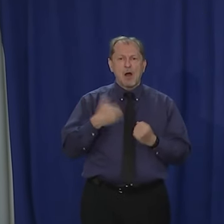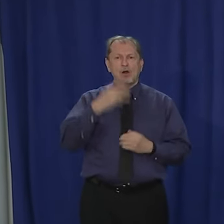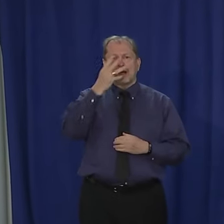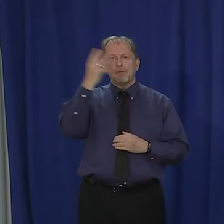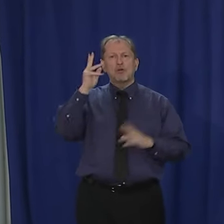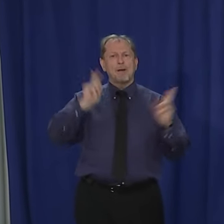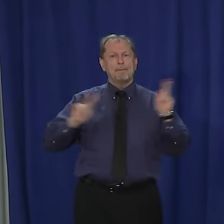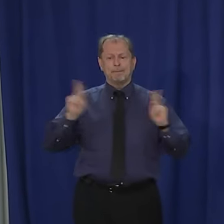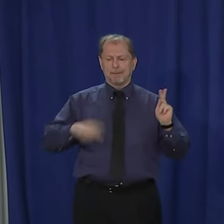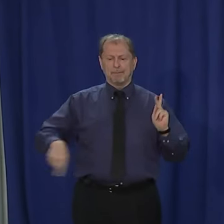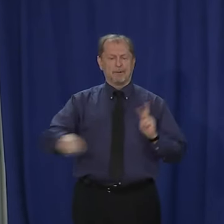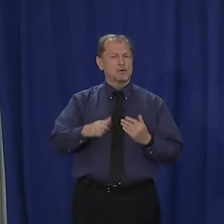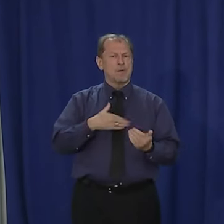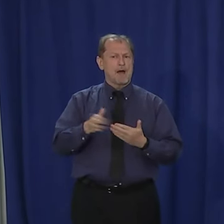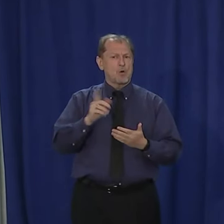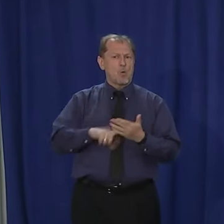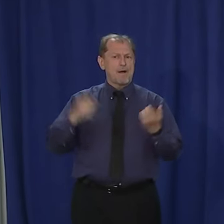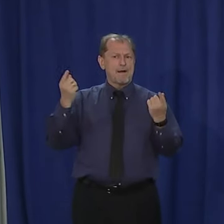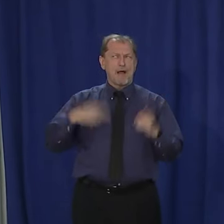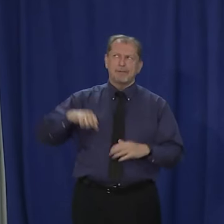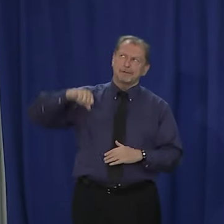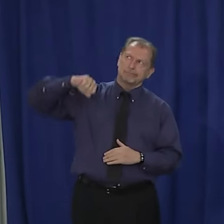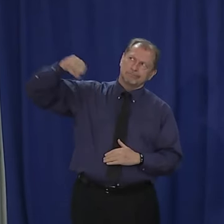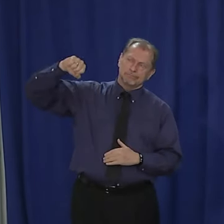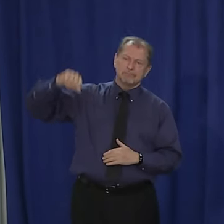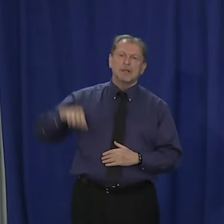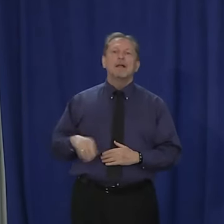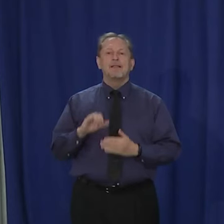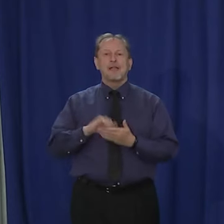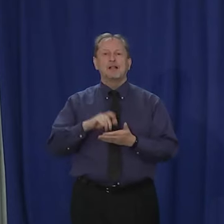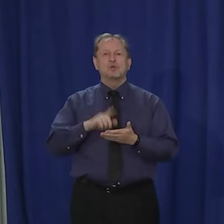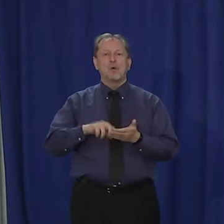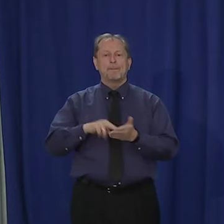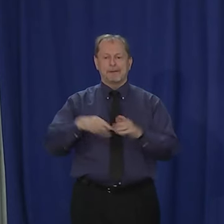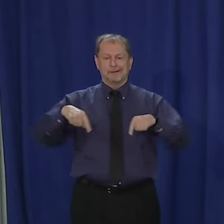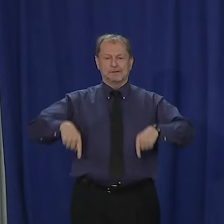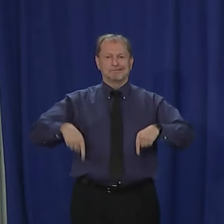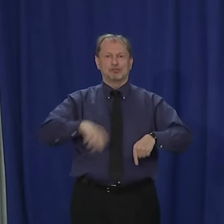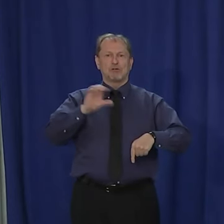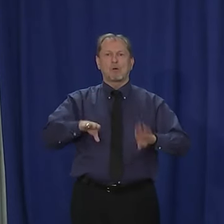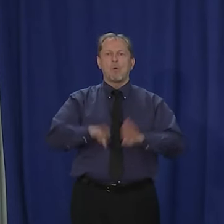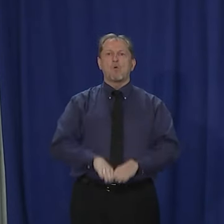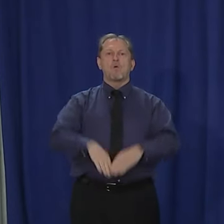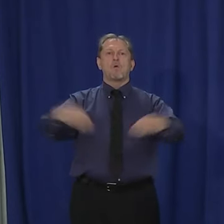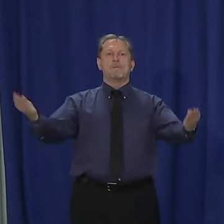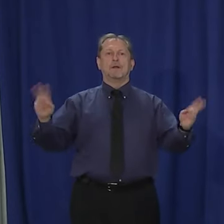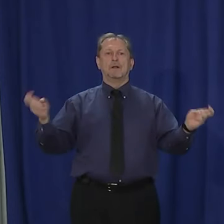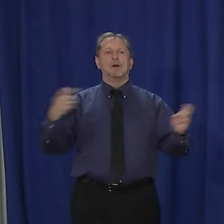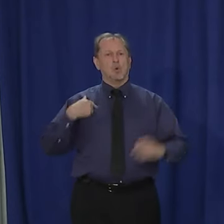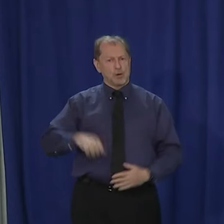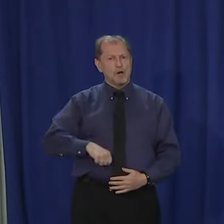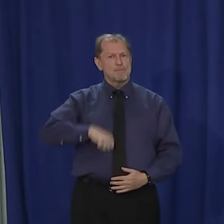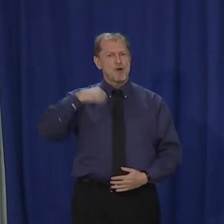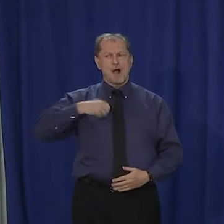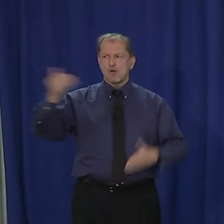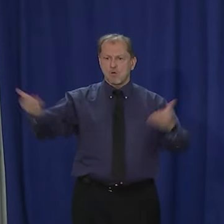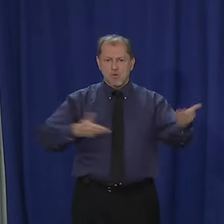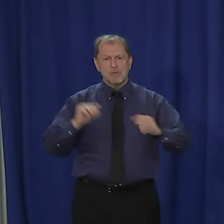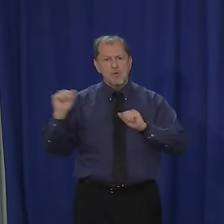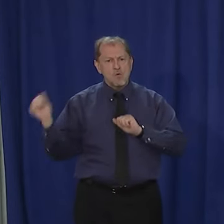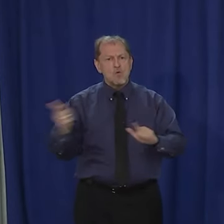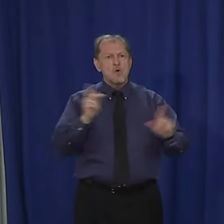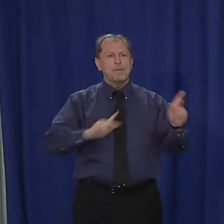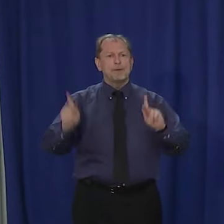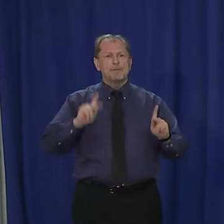what. That's what it means to be a proud, welcoming city and a proud sanctuary city for all people from